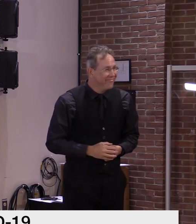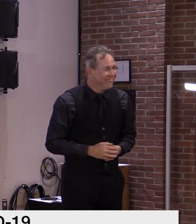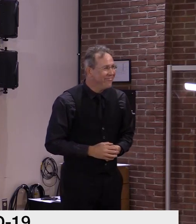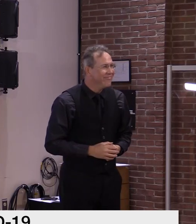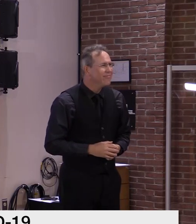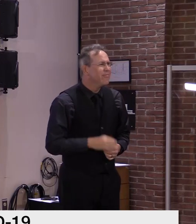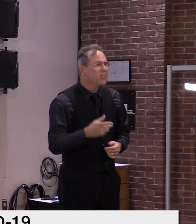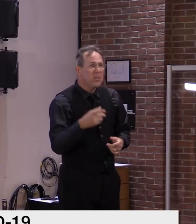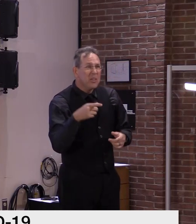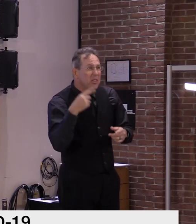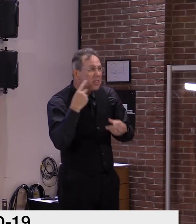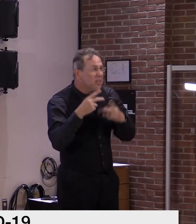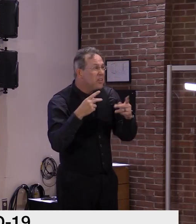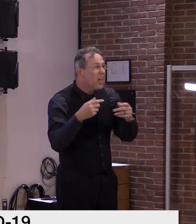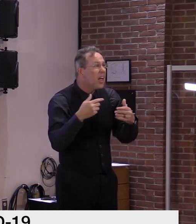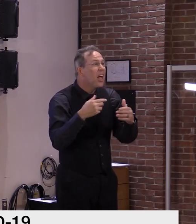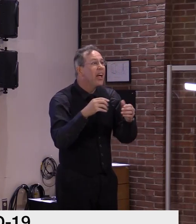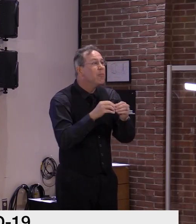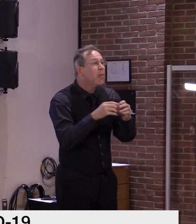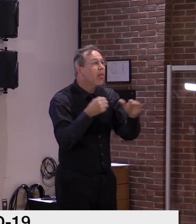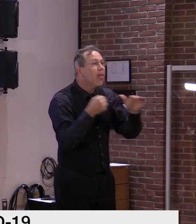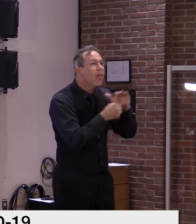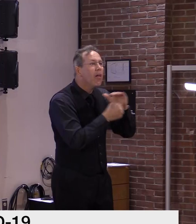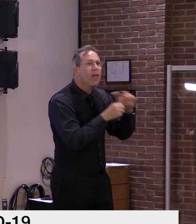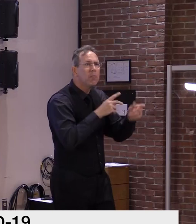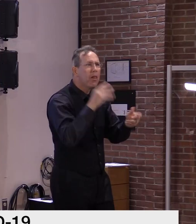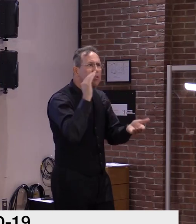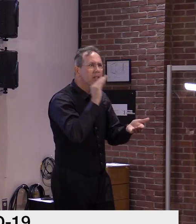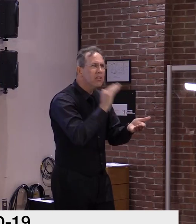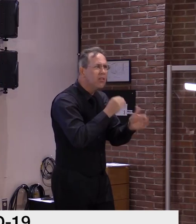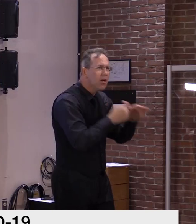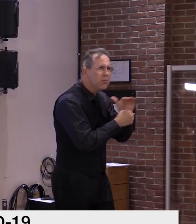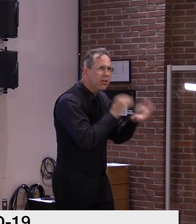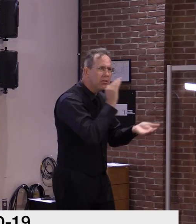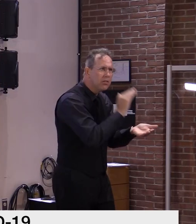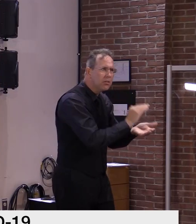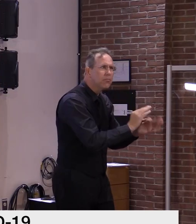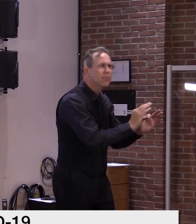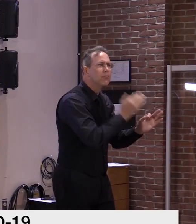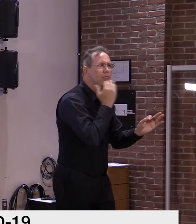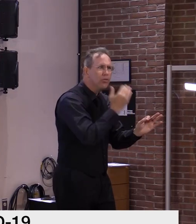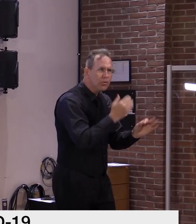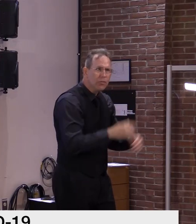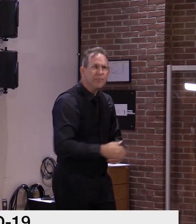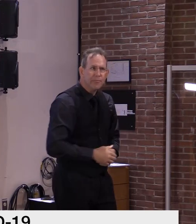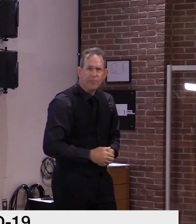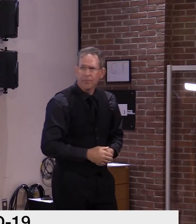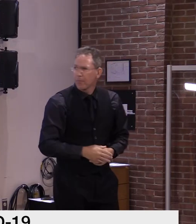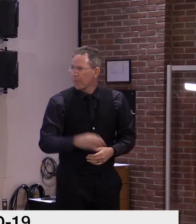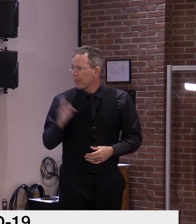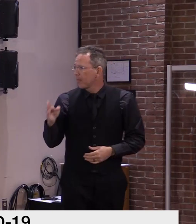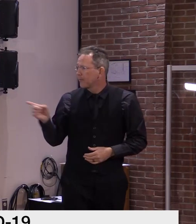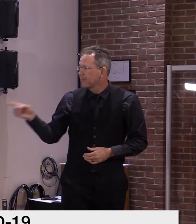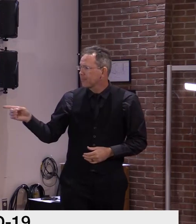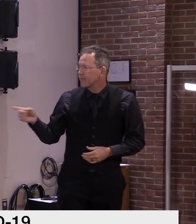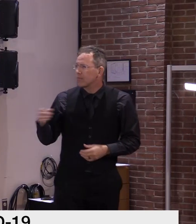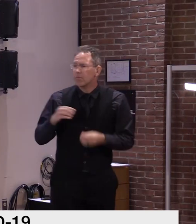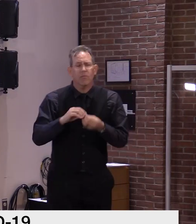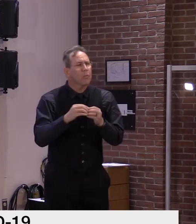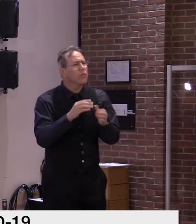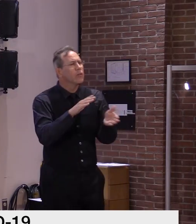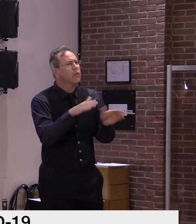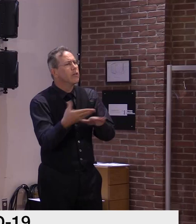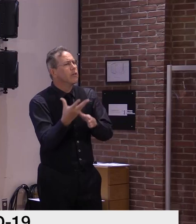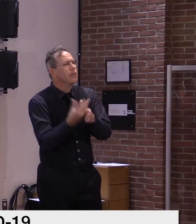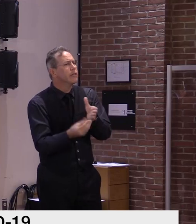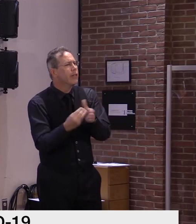ahead. The improved case rates and hospitalization trends have continued to impact our fatality rates favorably. Vermont has